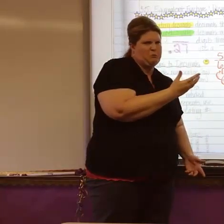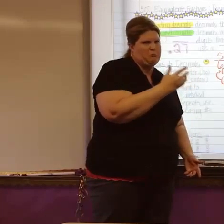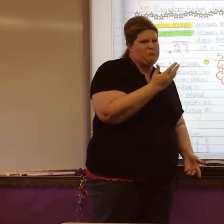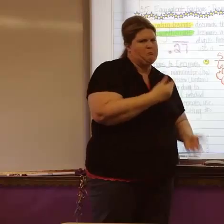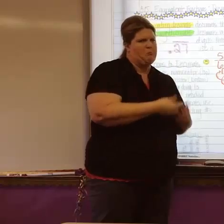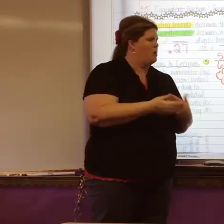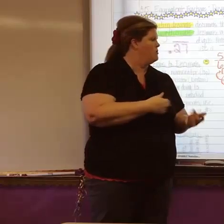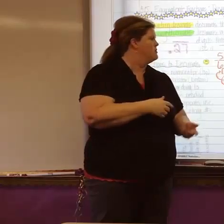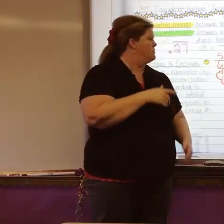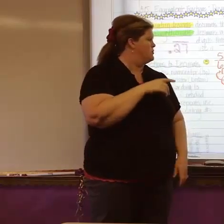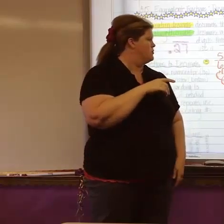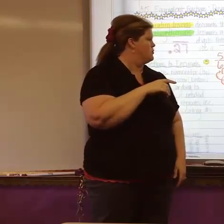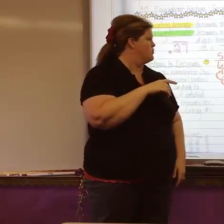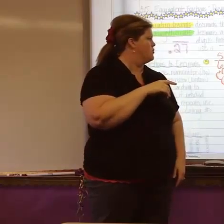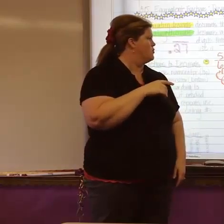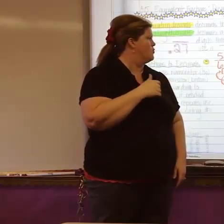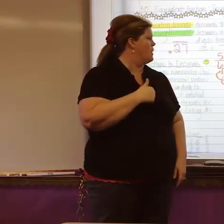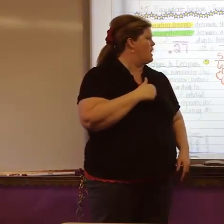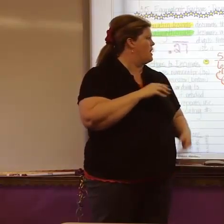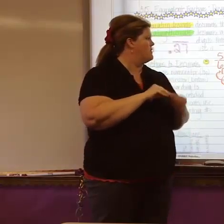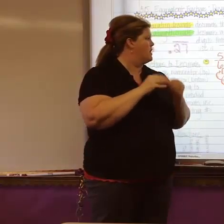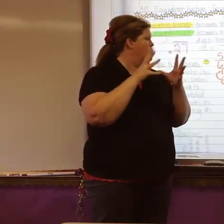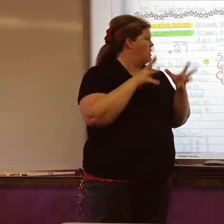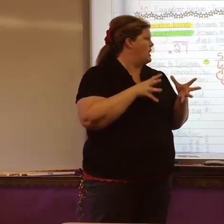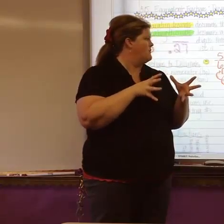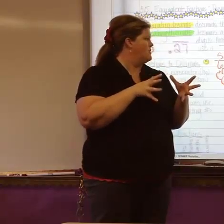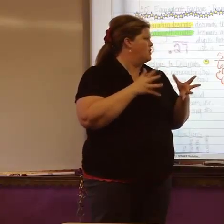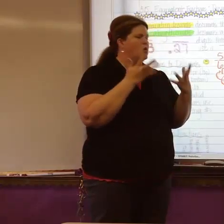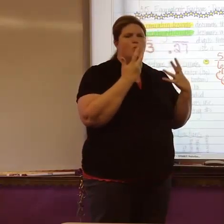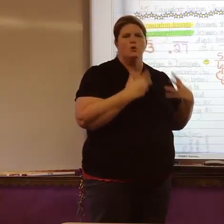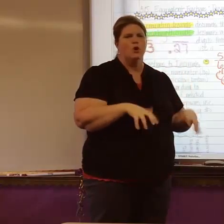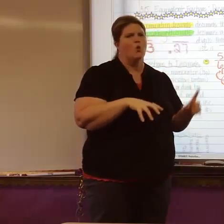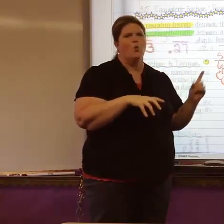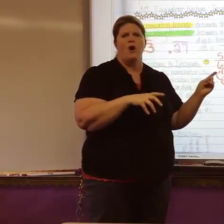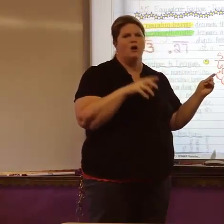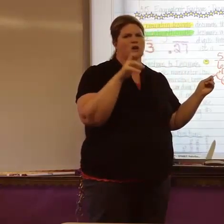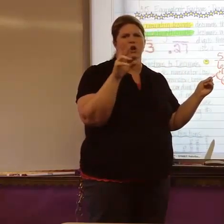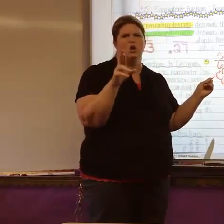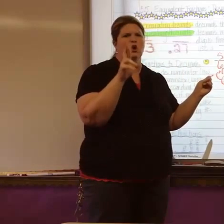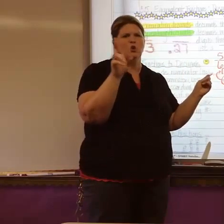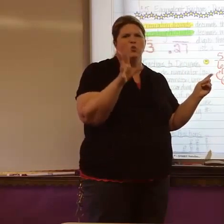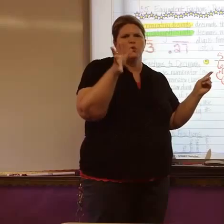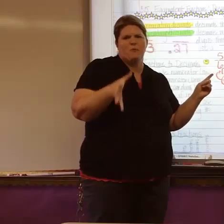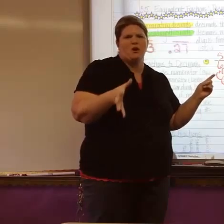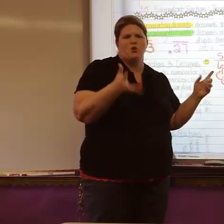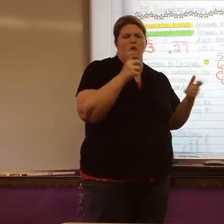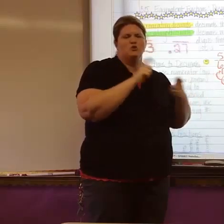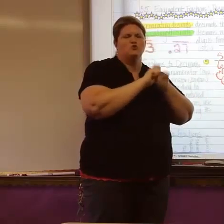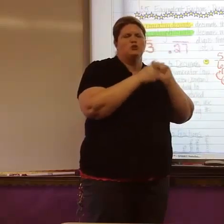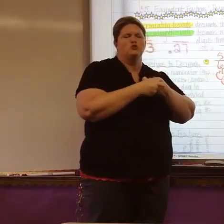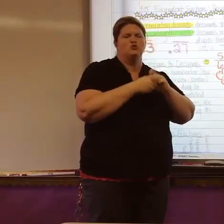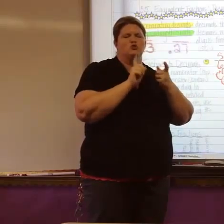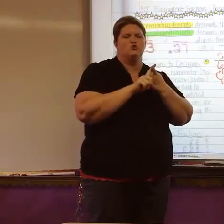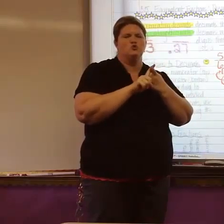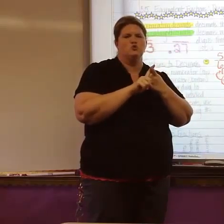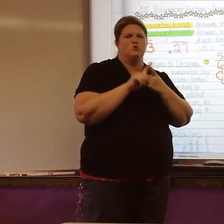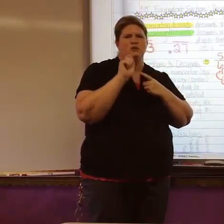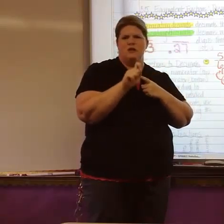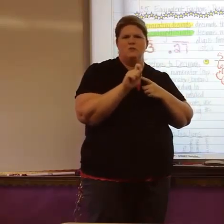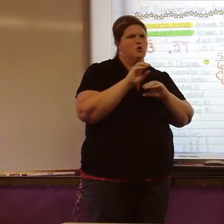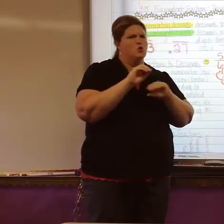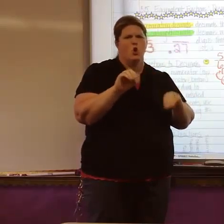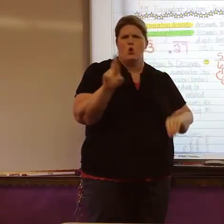to. We have a number left. We do not want a remainder. We are turning into decimals. No